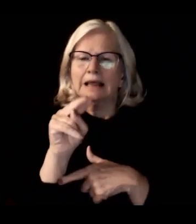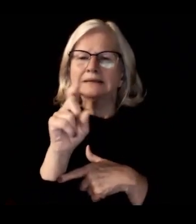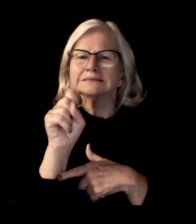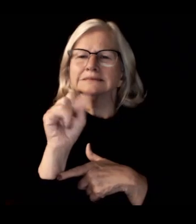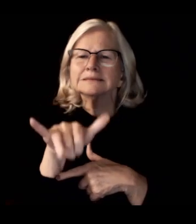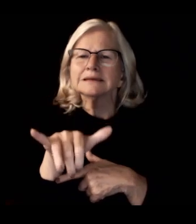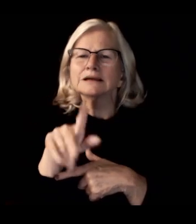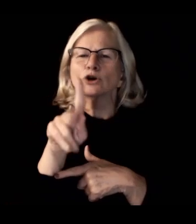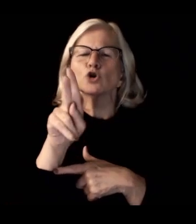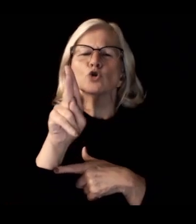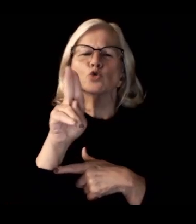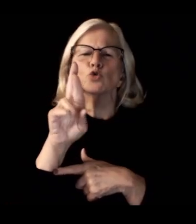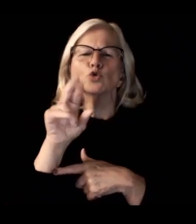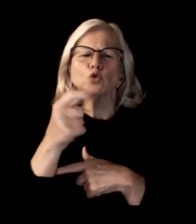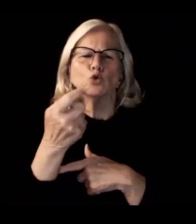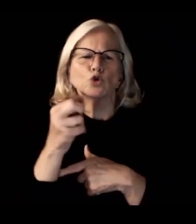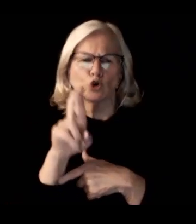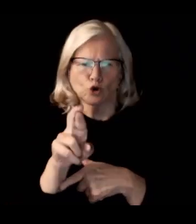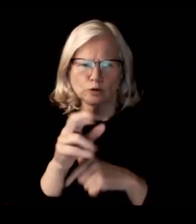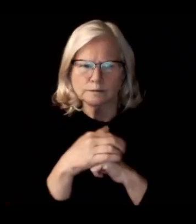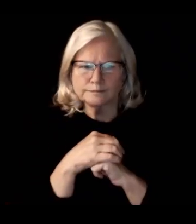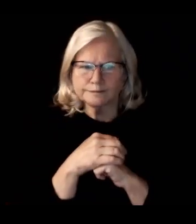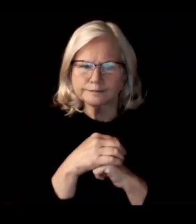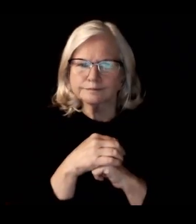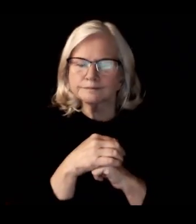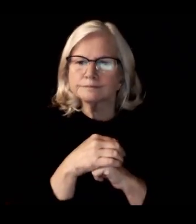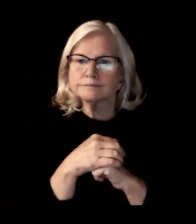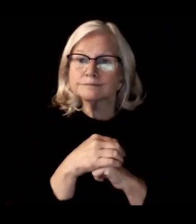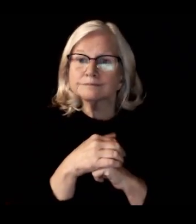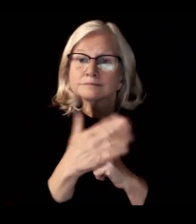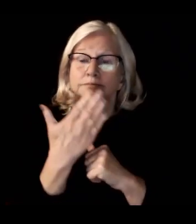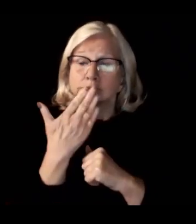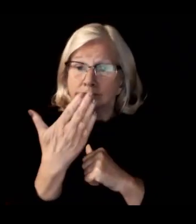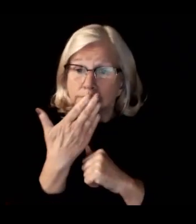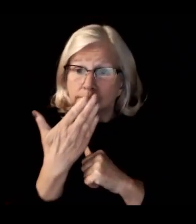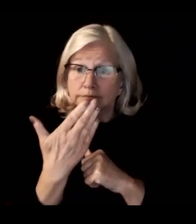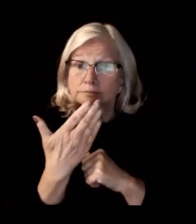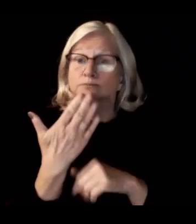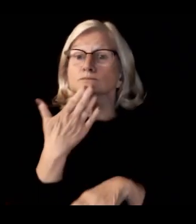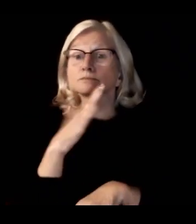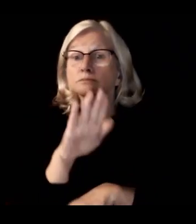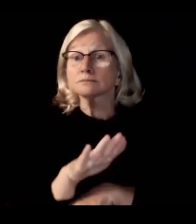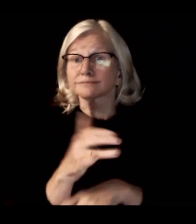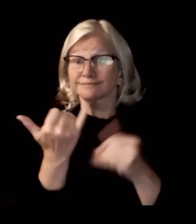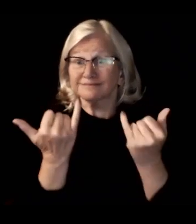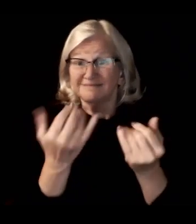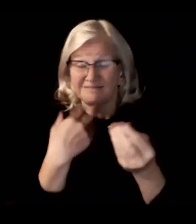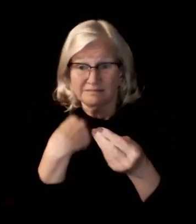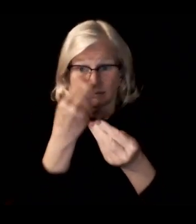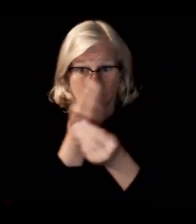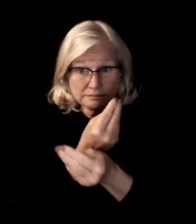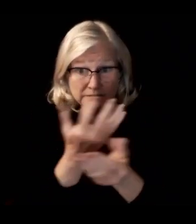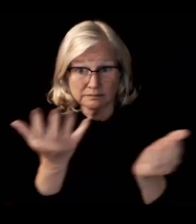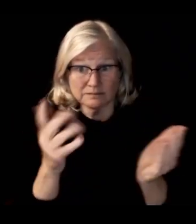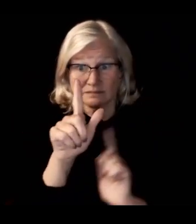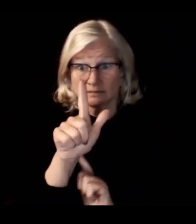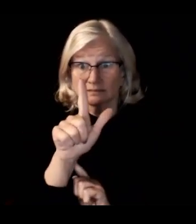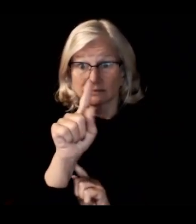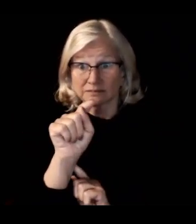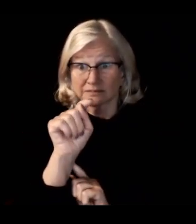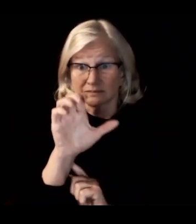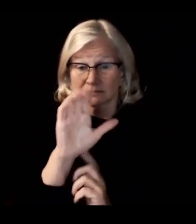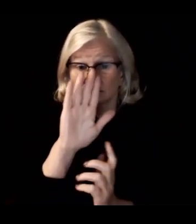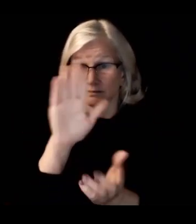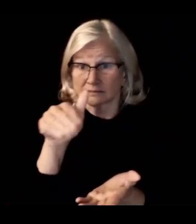Thank you, Chris. Good afternoon. Today, we will be giving an update on long-term care settings and our essential caregiver